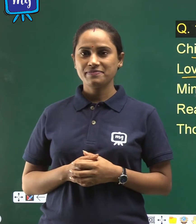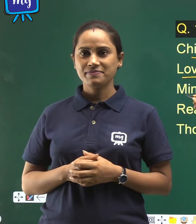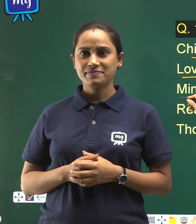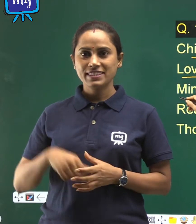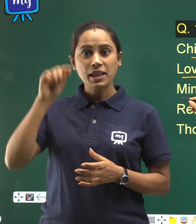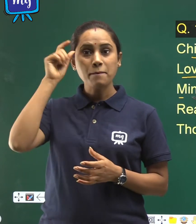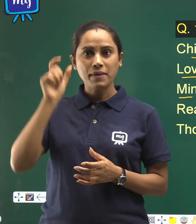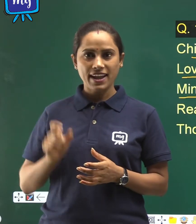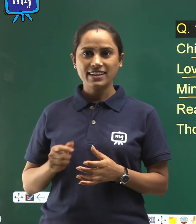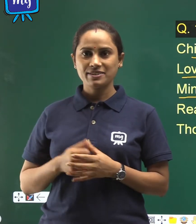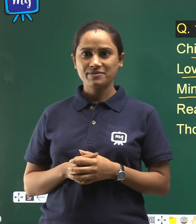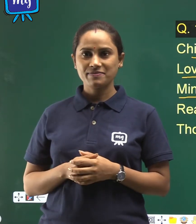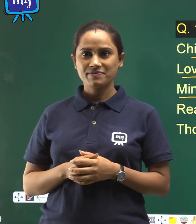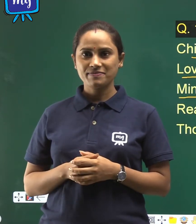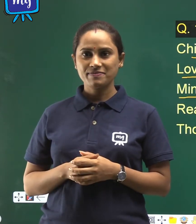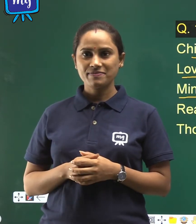mind,